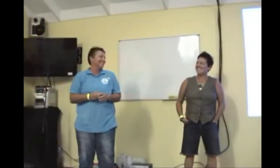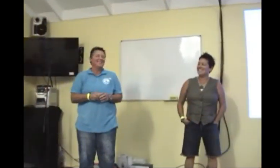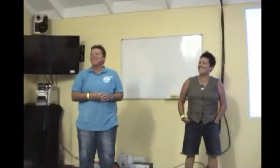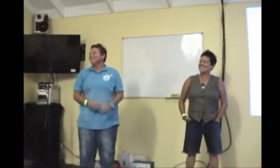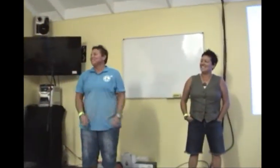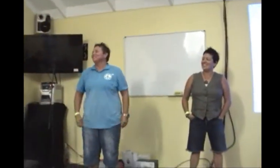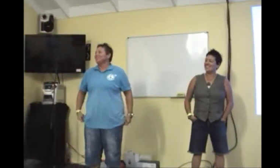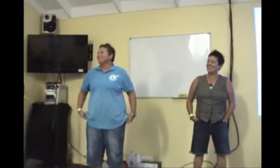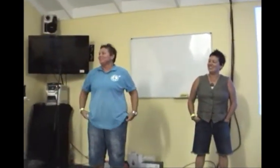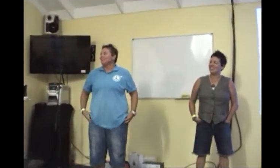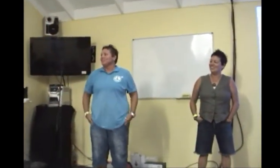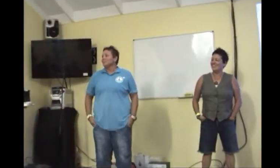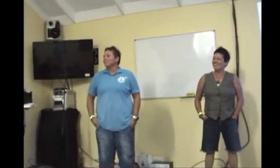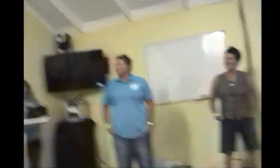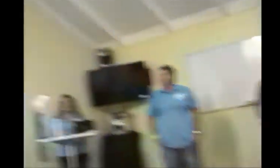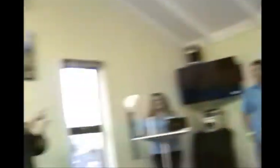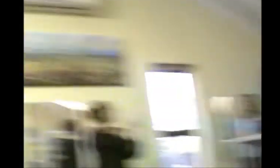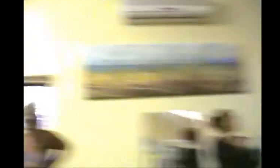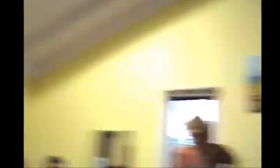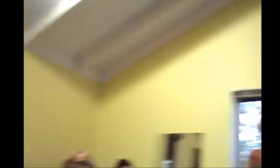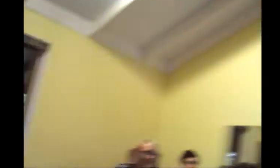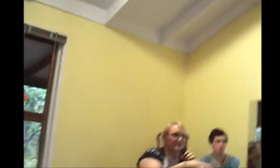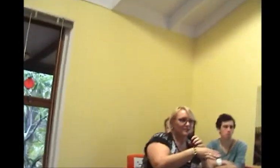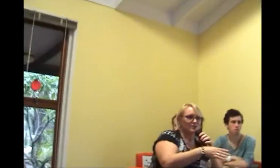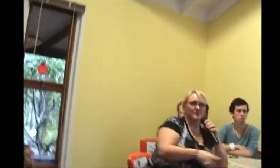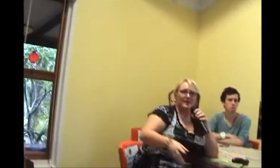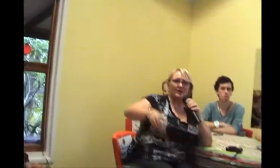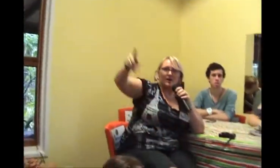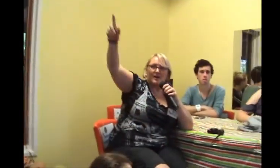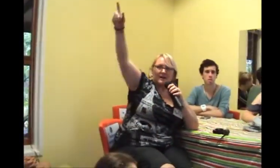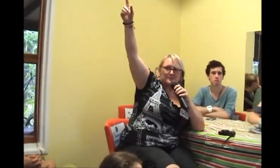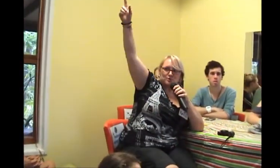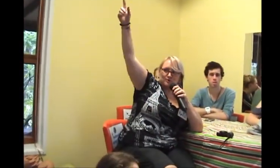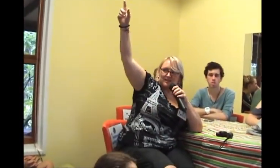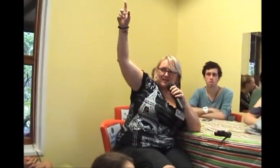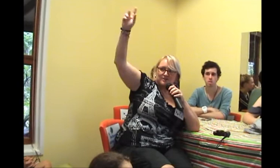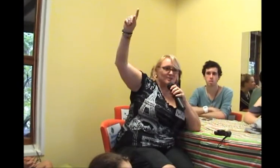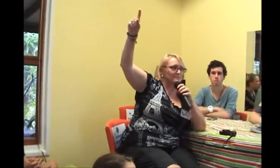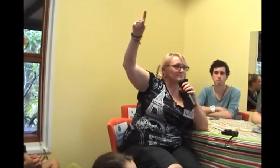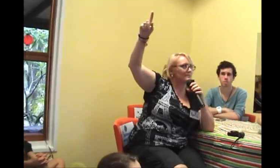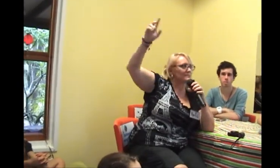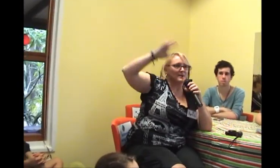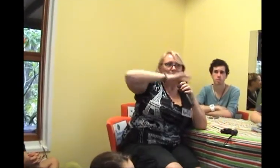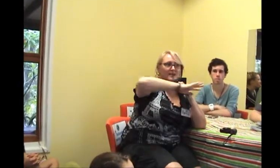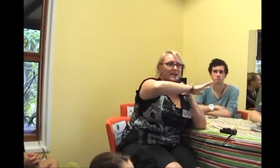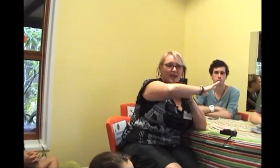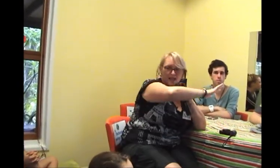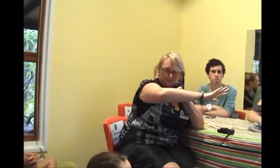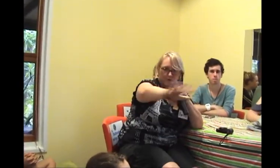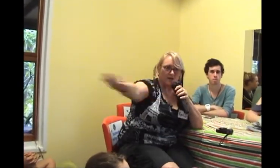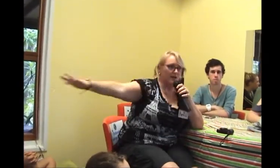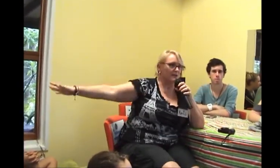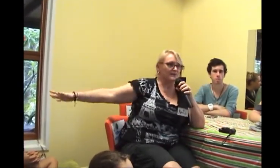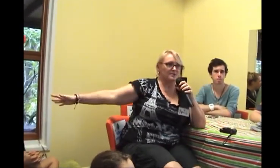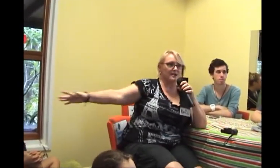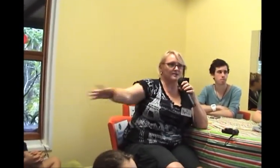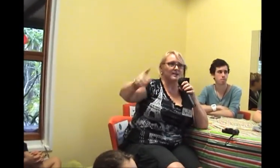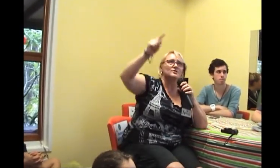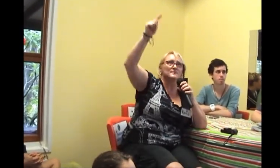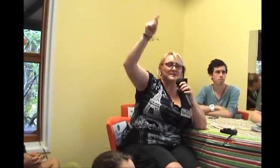about when her mother, of her mother hearing, she would go and hide up a tree and she'd be looking everywhere for Tania. Tania would be sitting